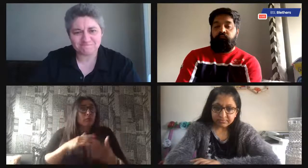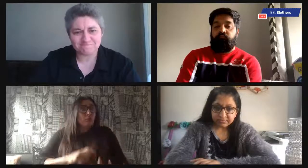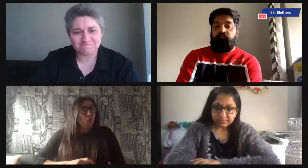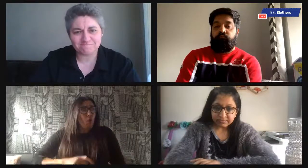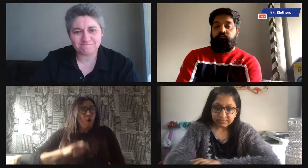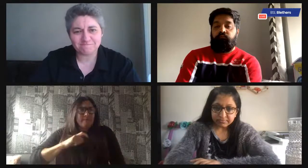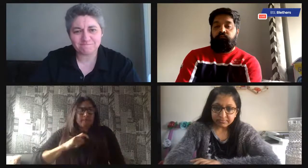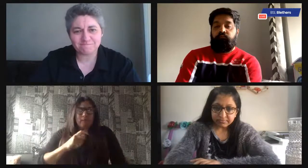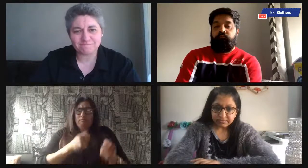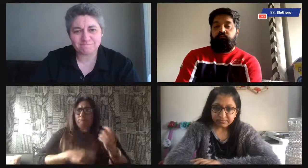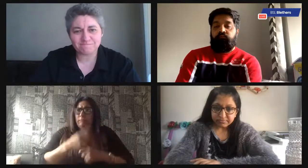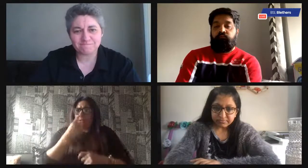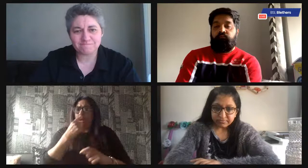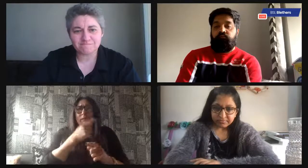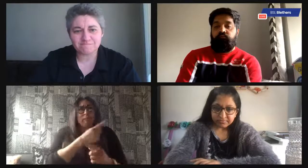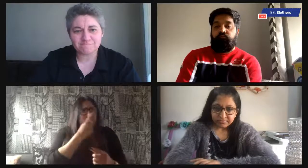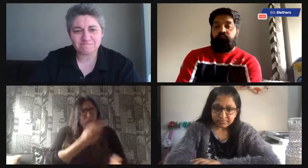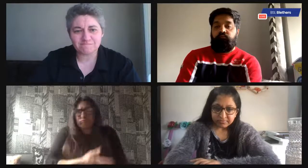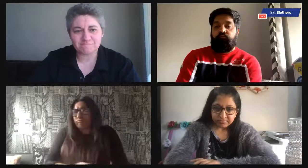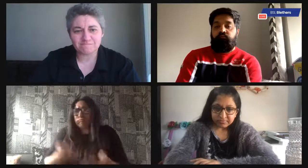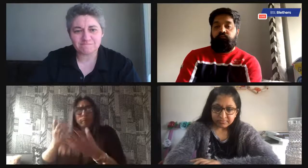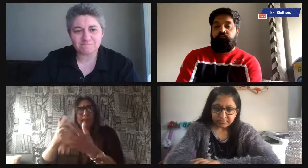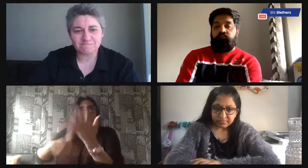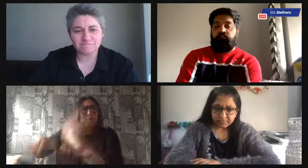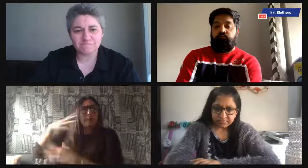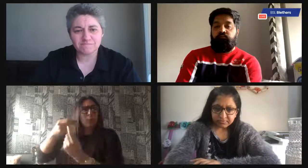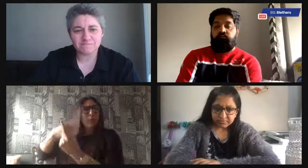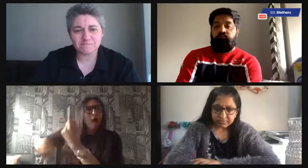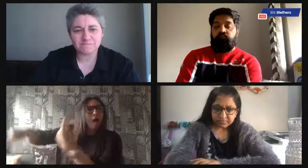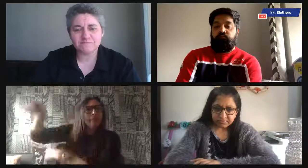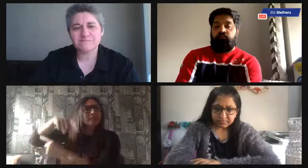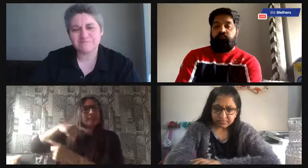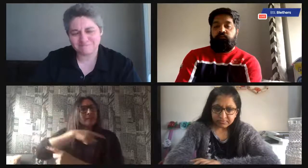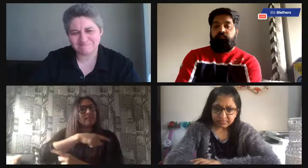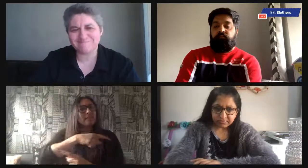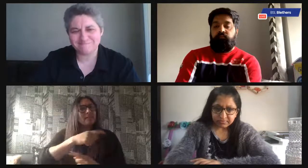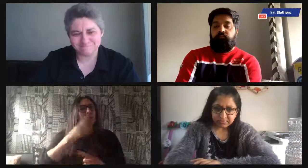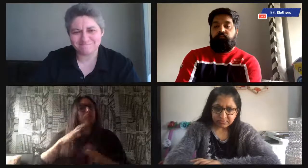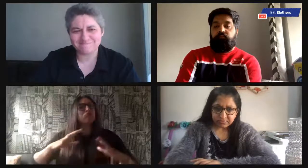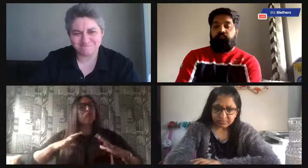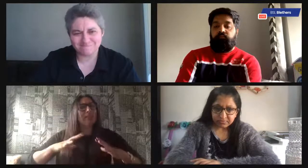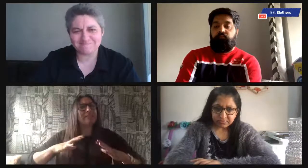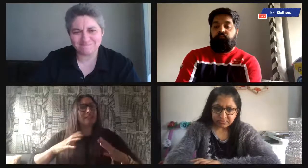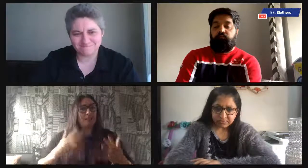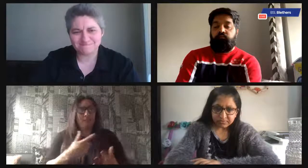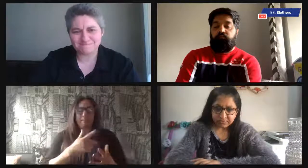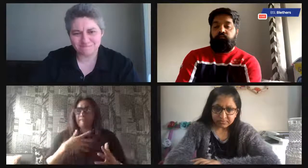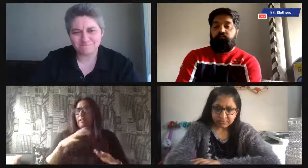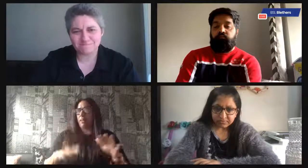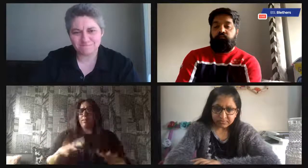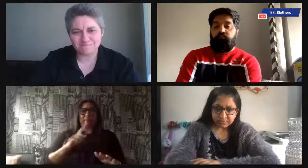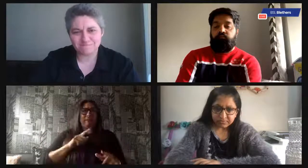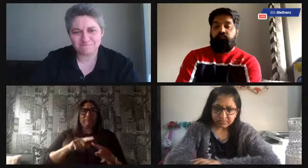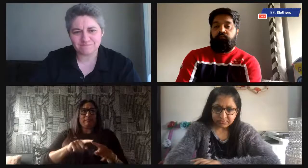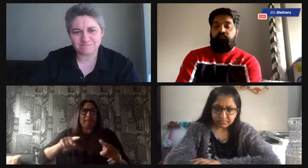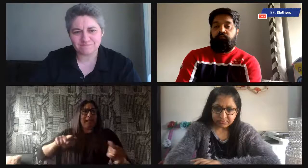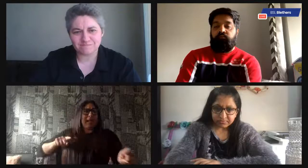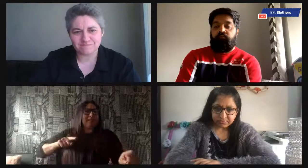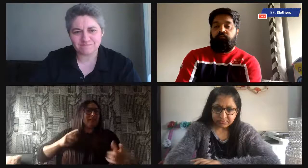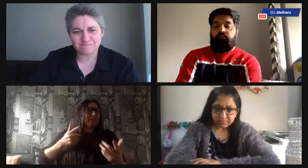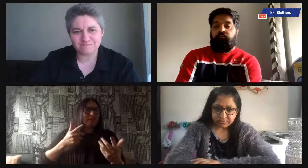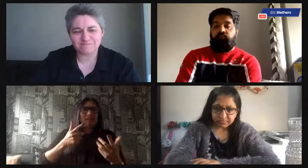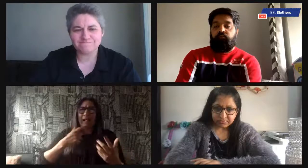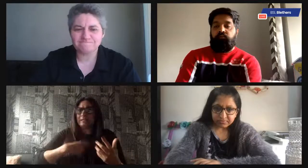want to visit and actually understand about our culture as well. So we would be delighted for that as well, when